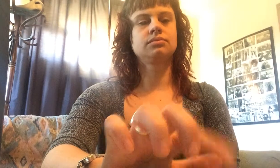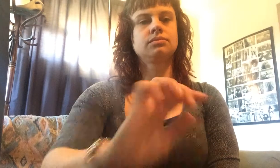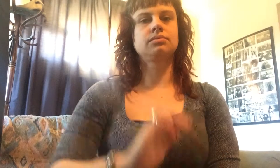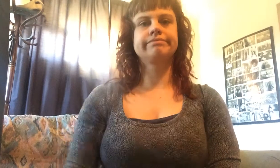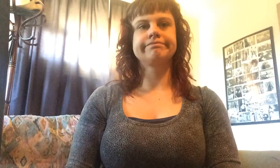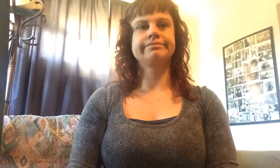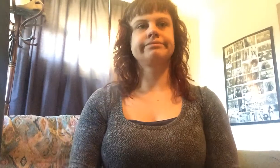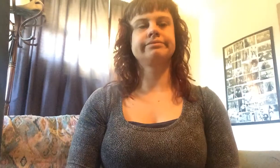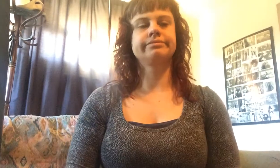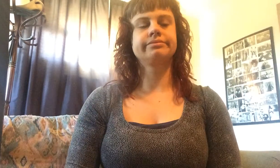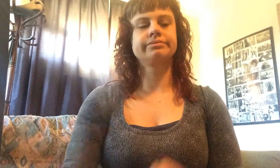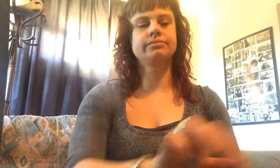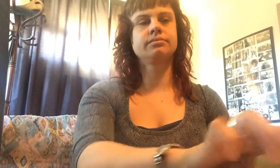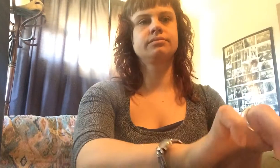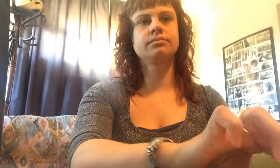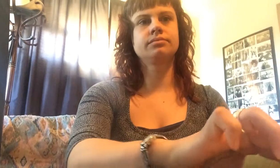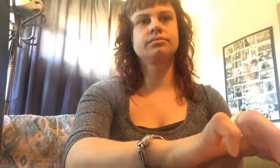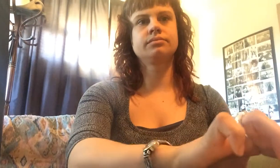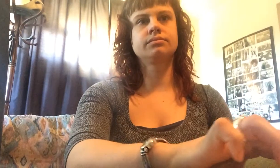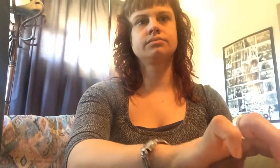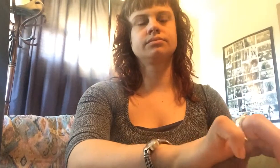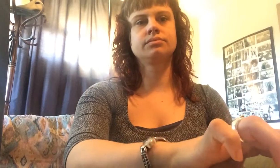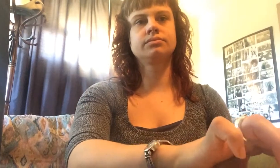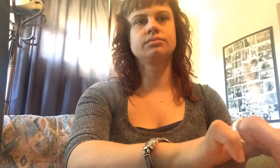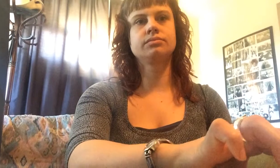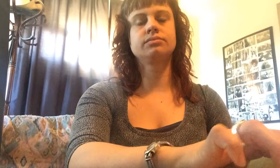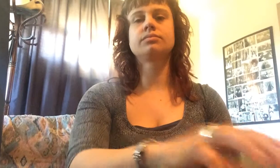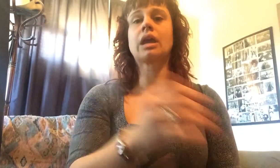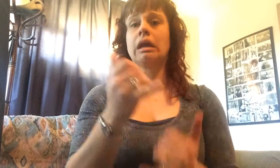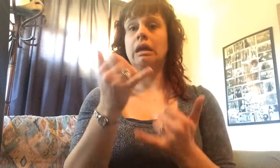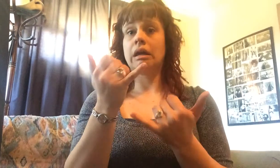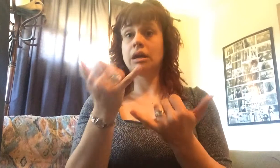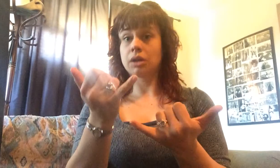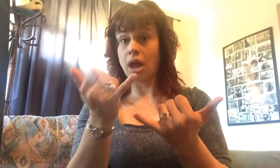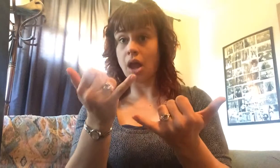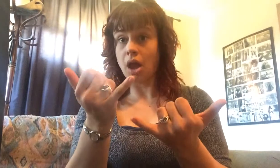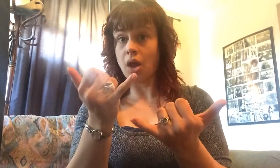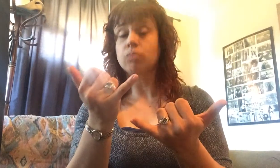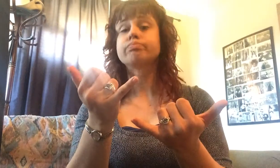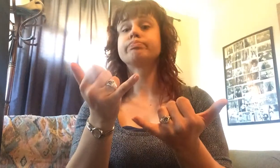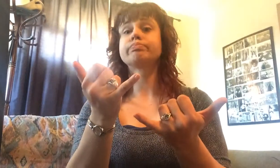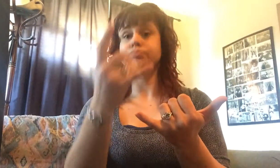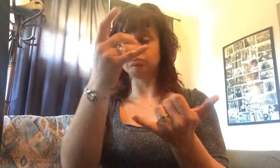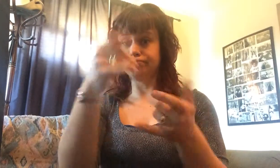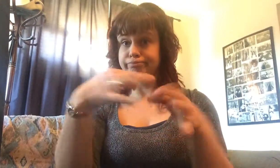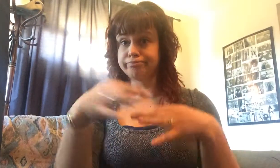Now we are going to discuss the functioning of heart and for that I am making the diagram of heart again.